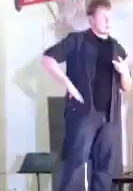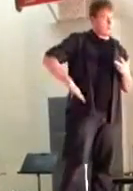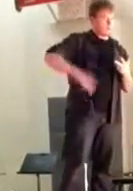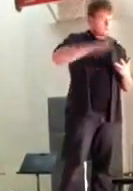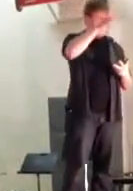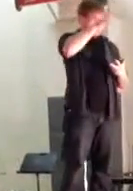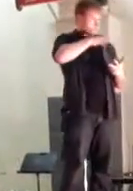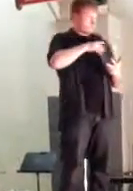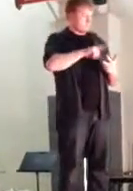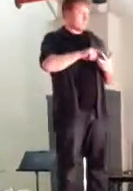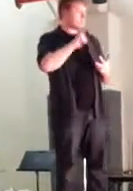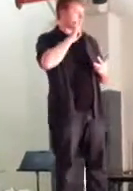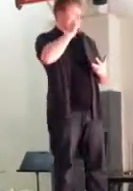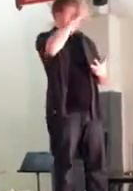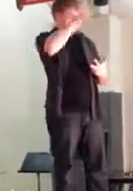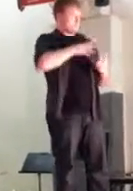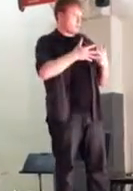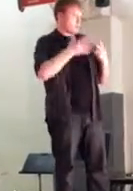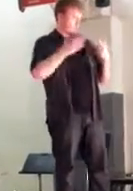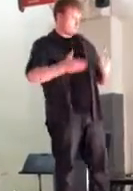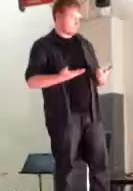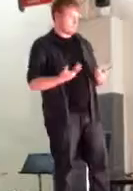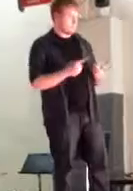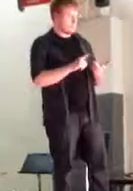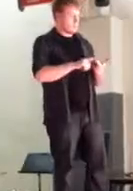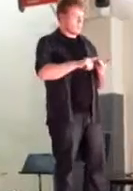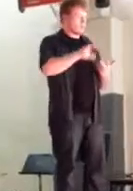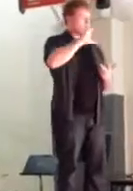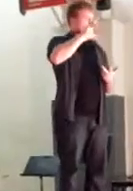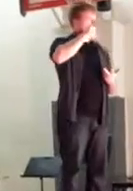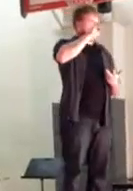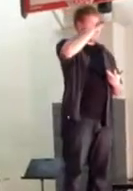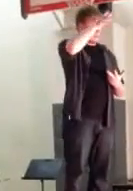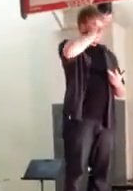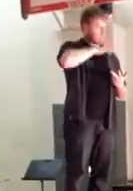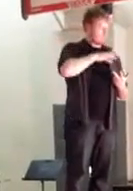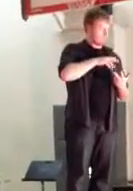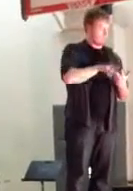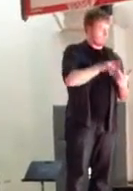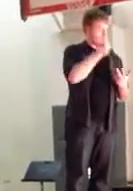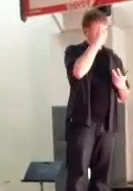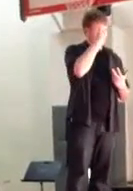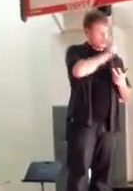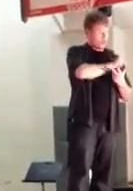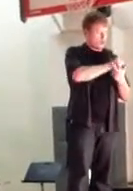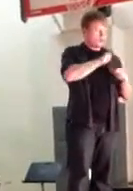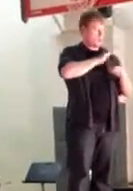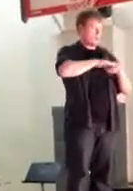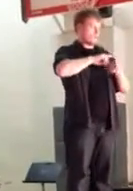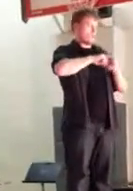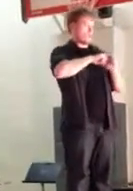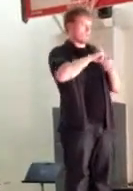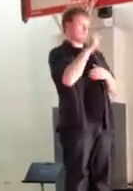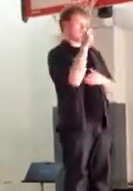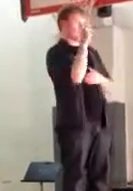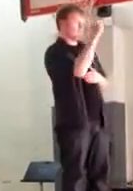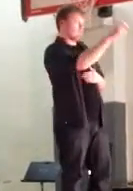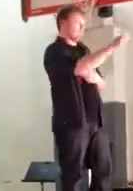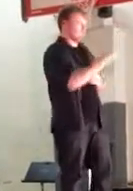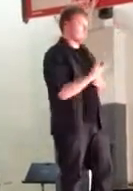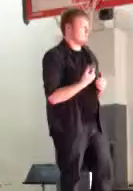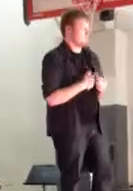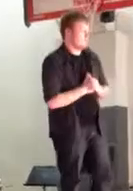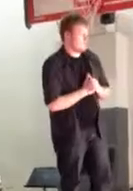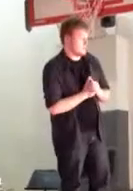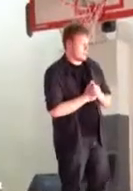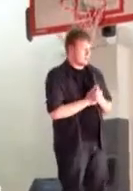Alright, really, in this joke, there's a Russian, Cuban, and an American deaf guy. They're